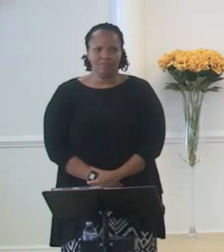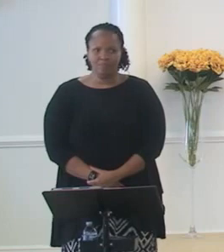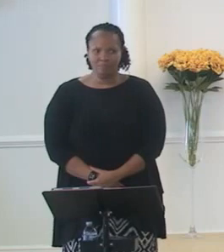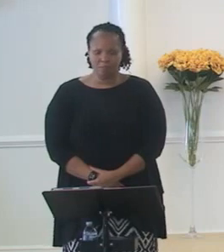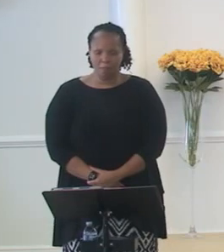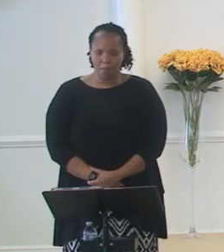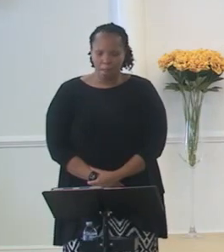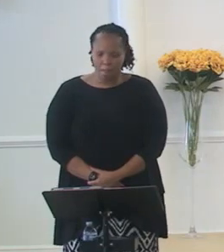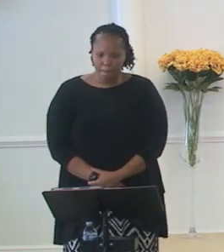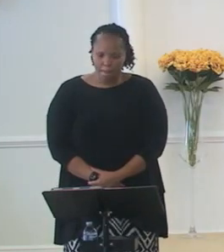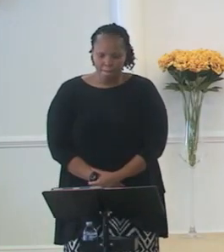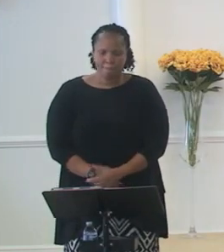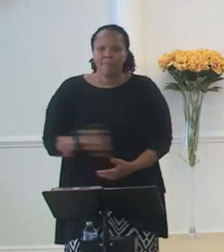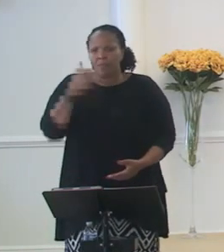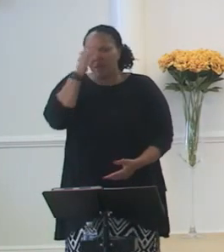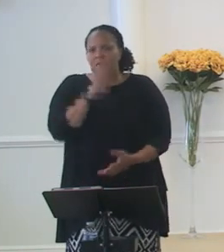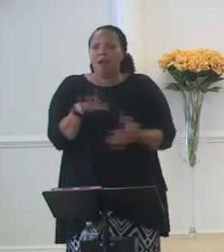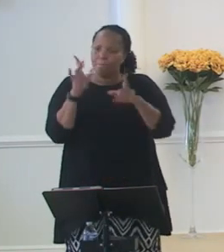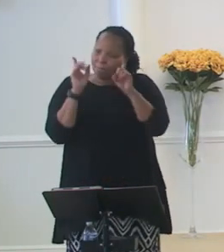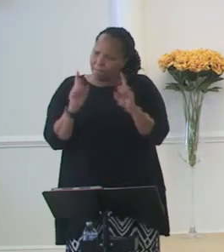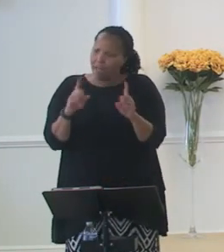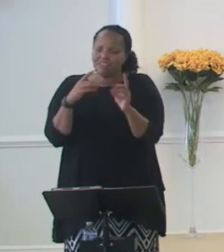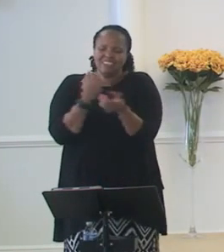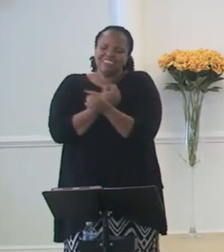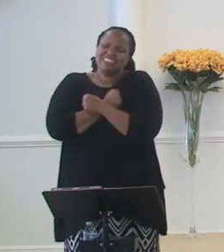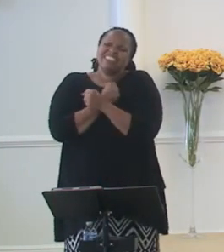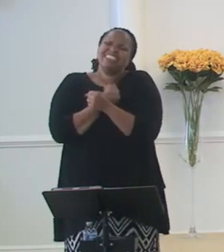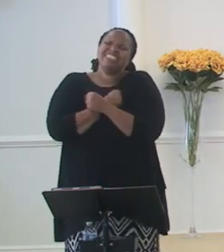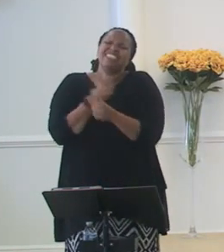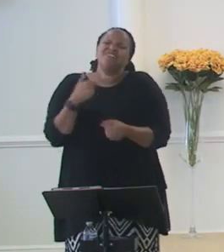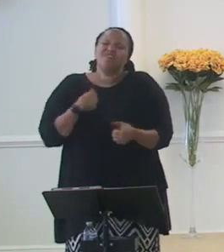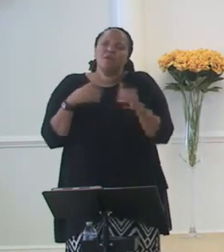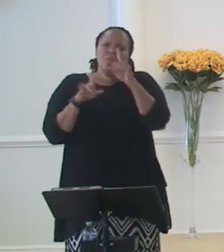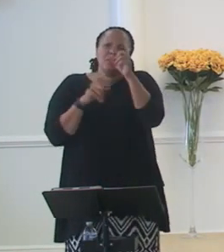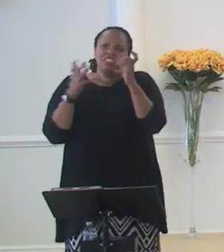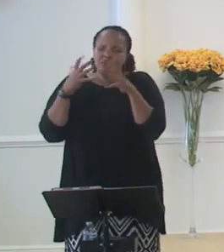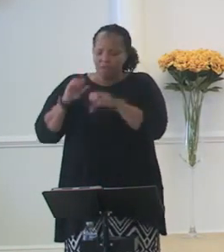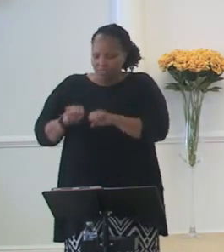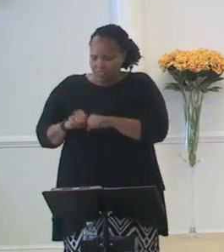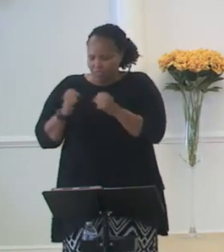He must love me because he wants to break me.